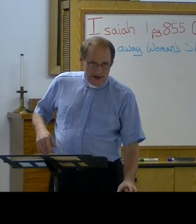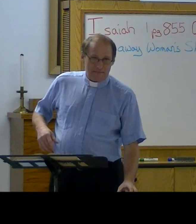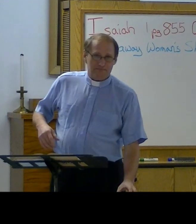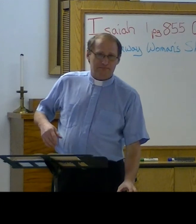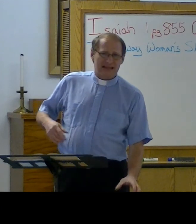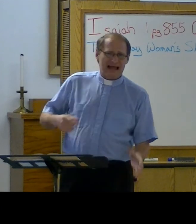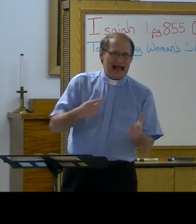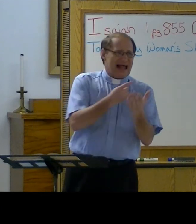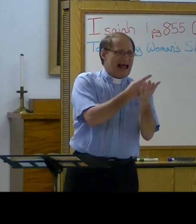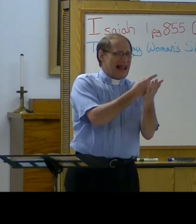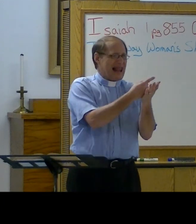Okay.